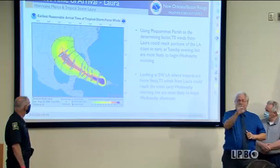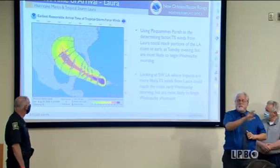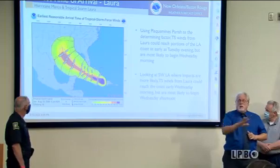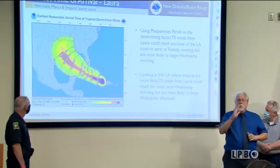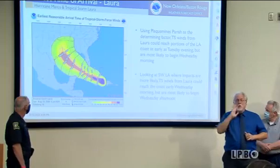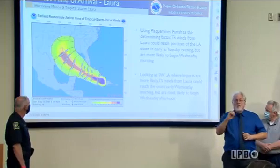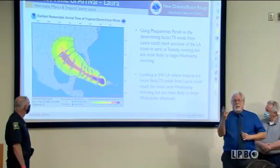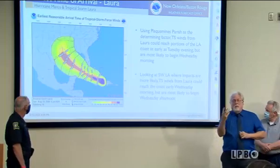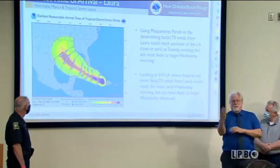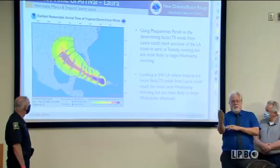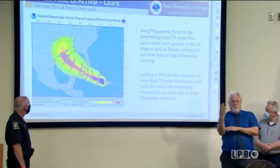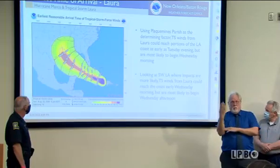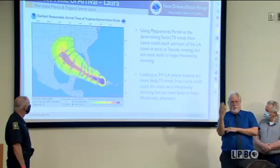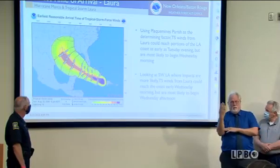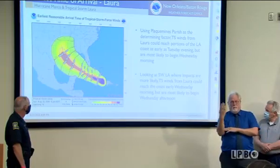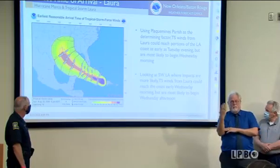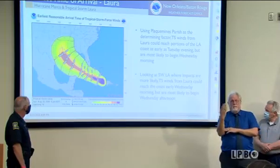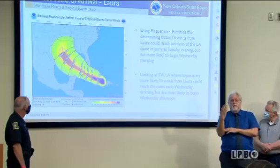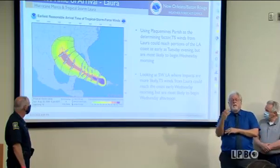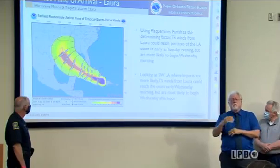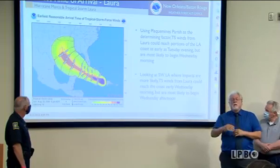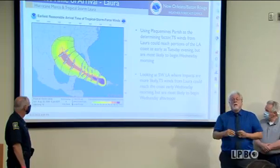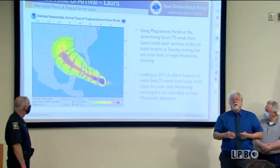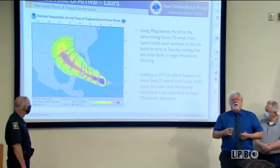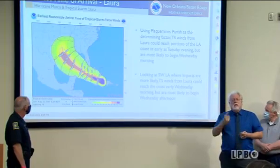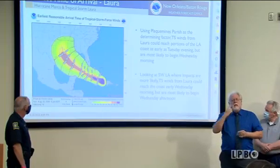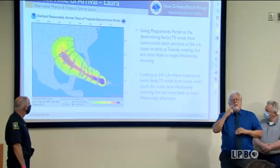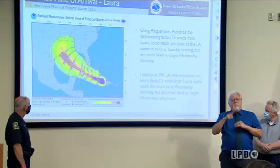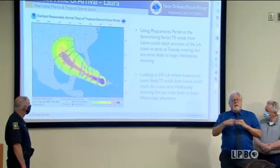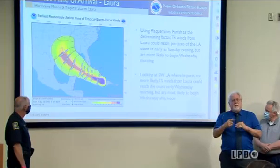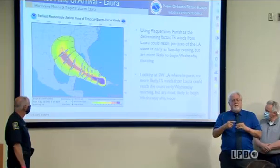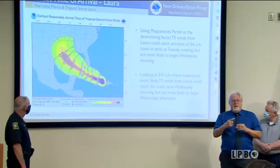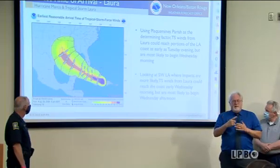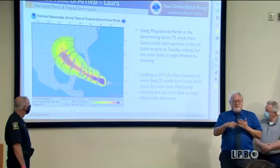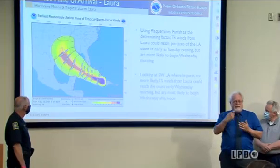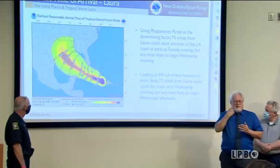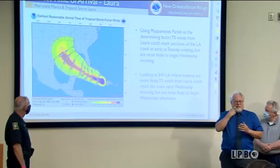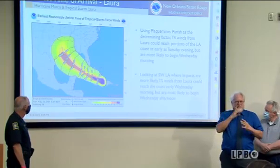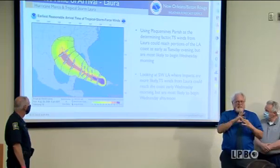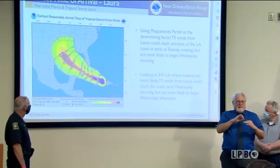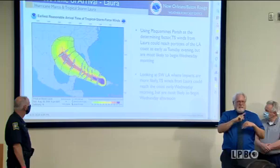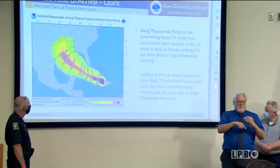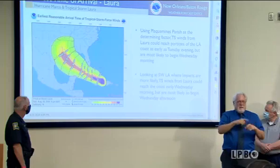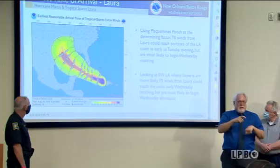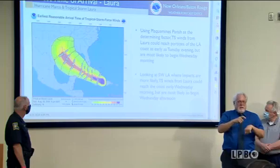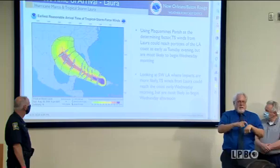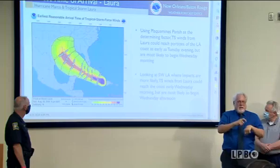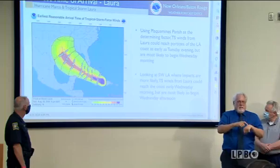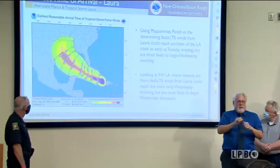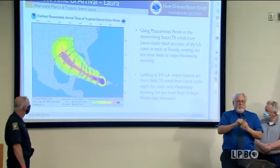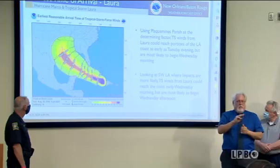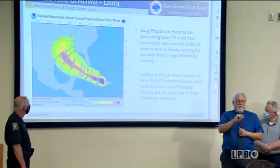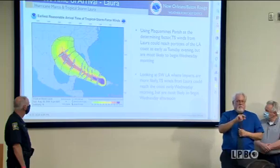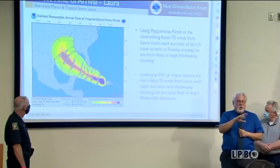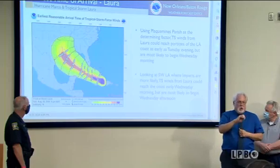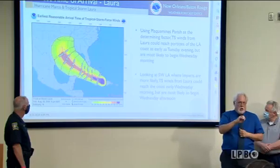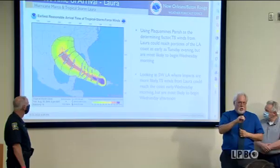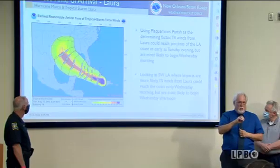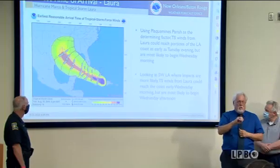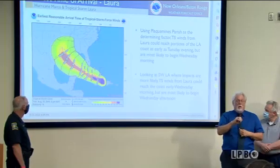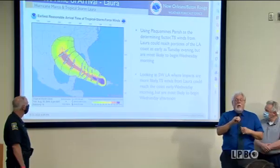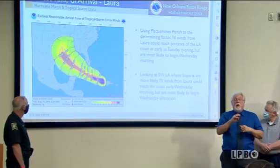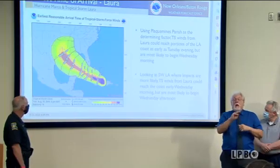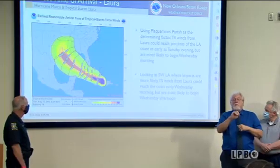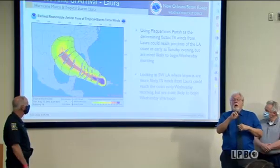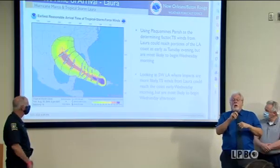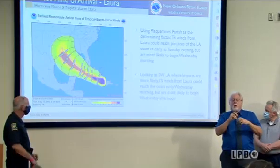on Wednesday morning. If you think about what I just talked about a second ago about the timing with Marco, it will be